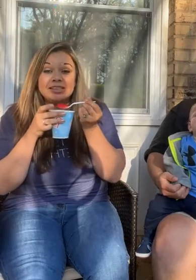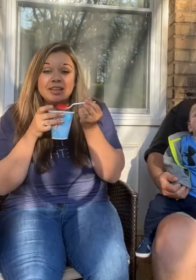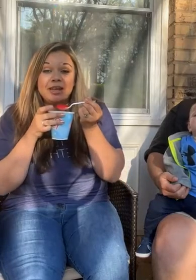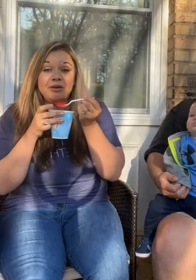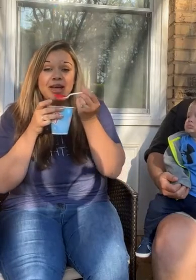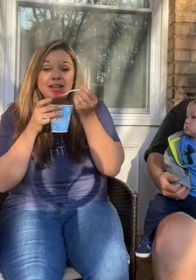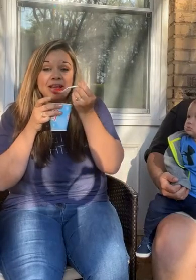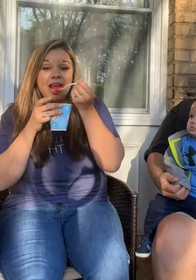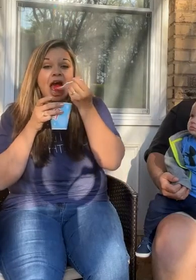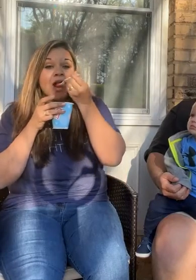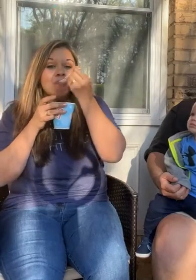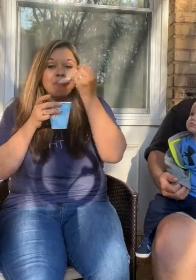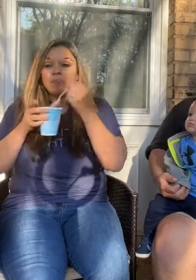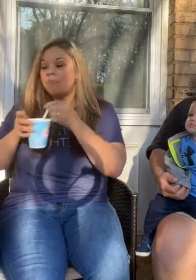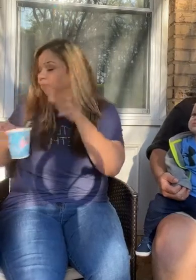Hello, Ellen.